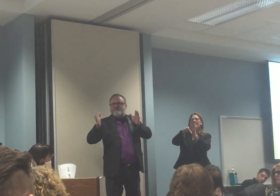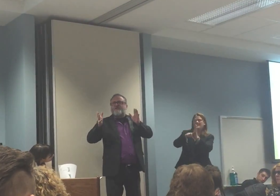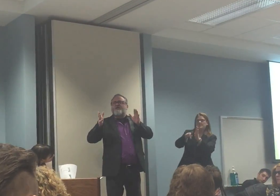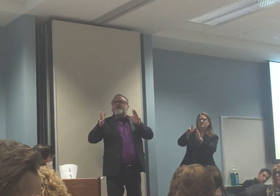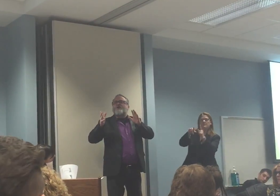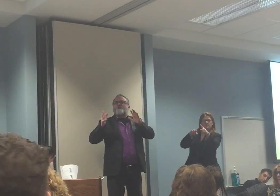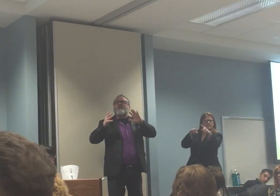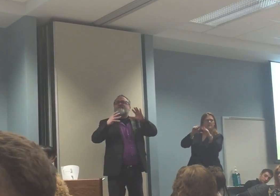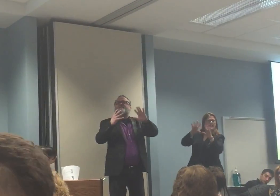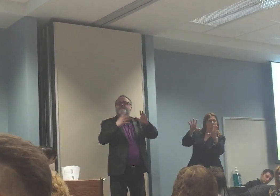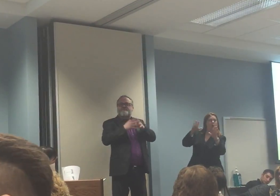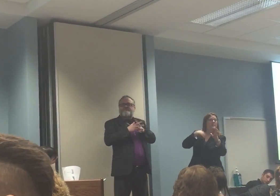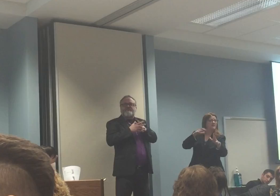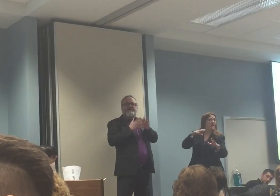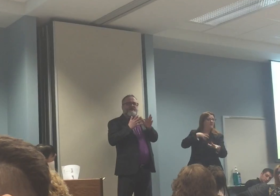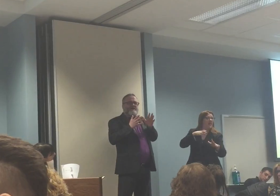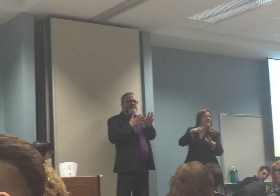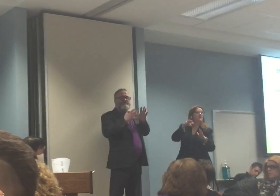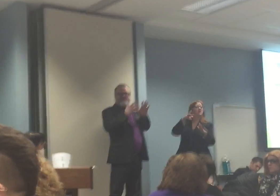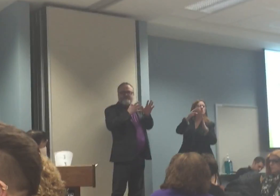policy.